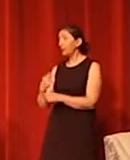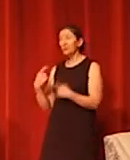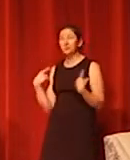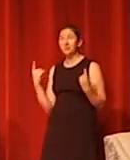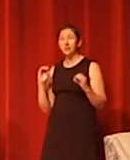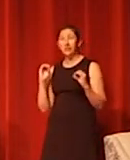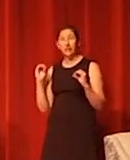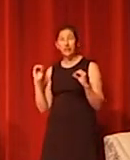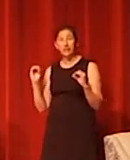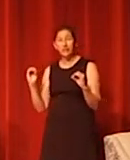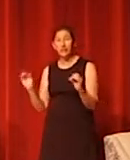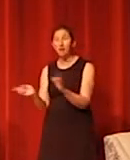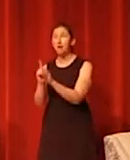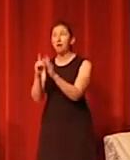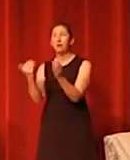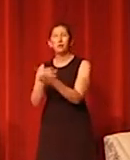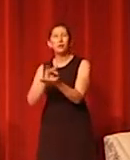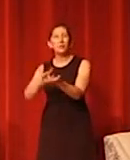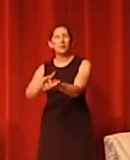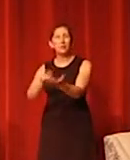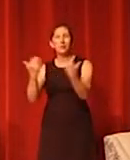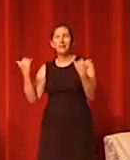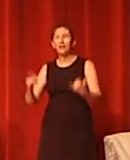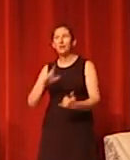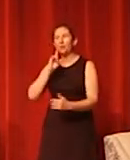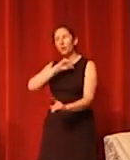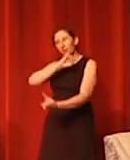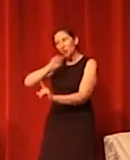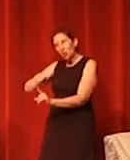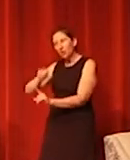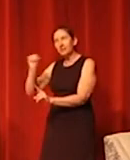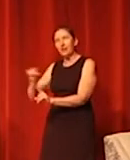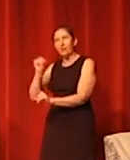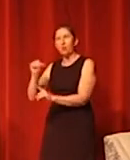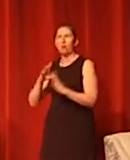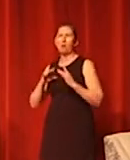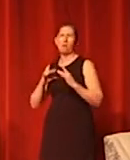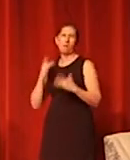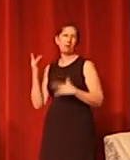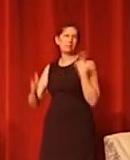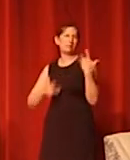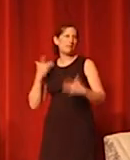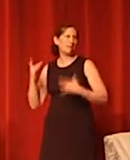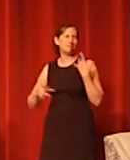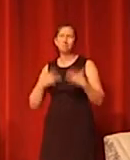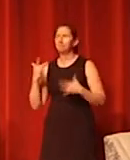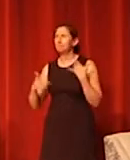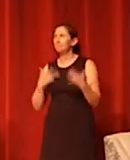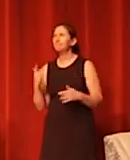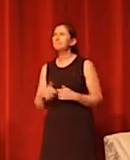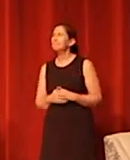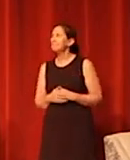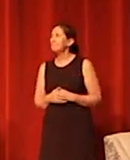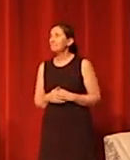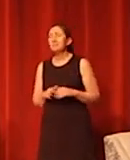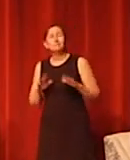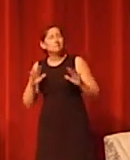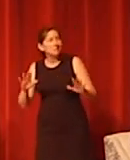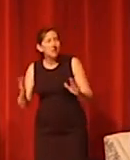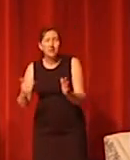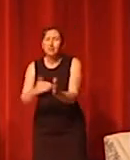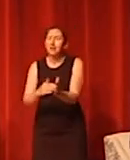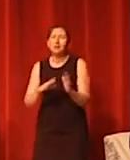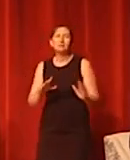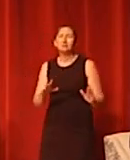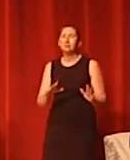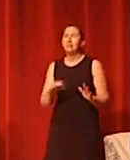that actually get at the root cause of the disease, we're really excited about that. Again, it's just a start. It's not going to help people go back